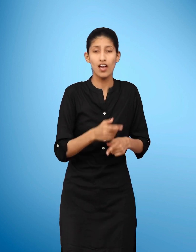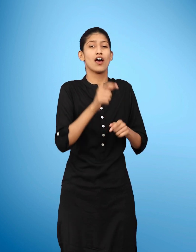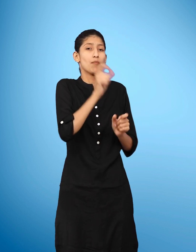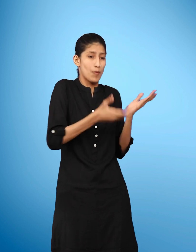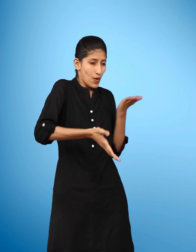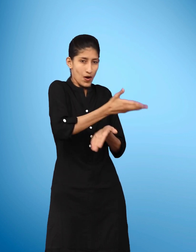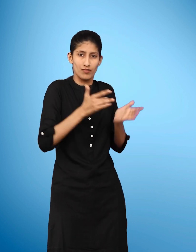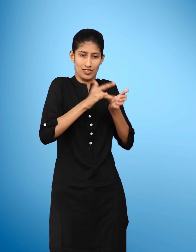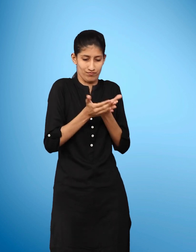in.